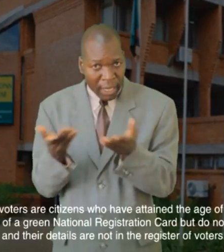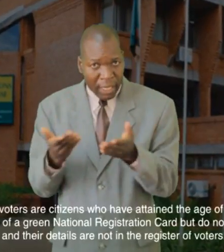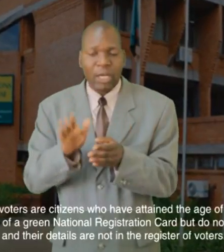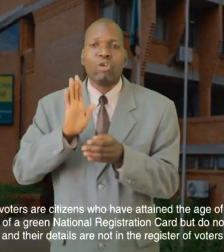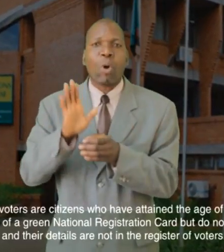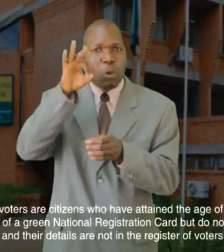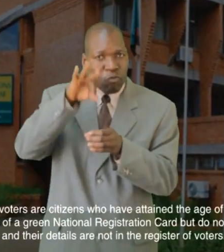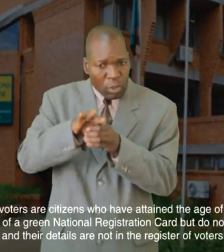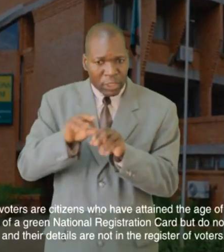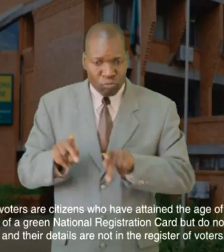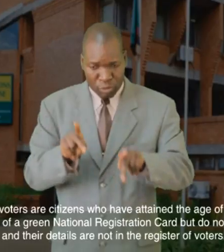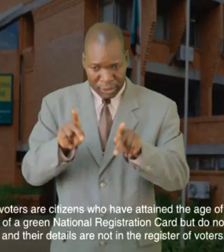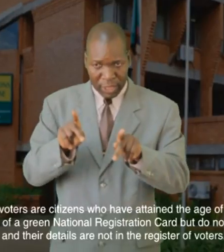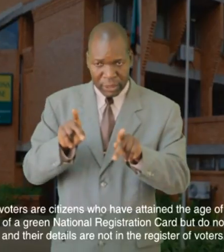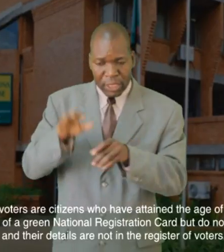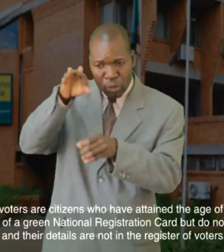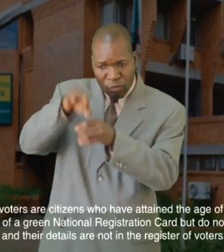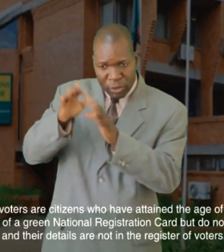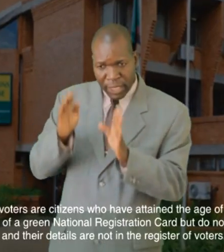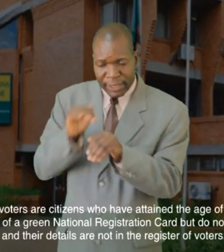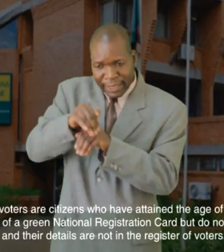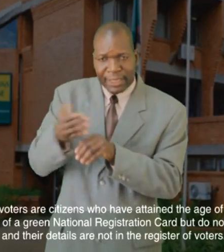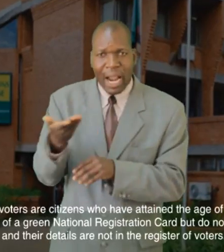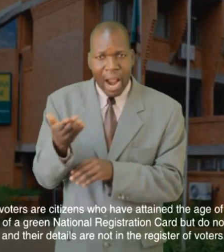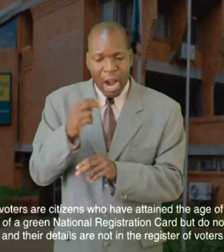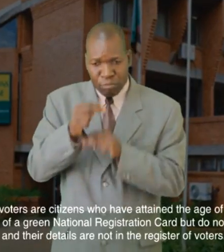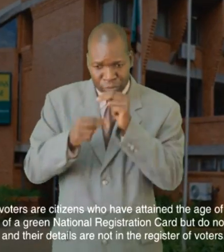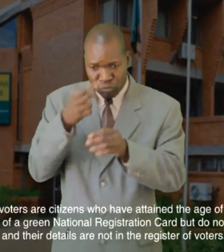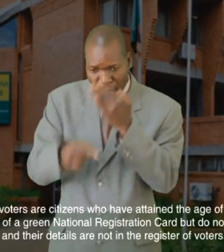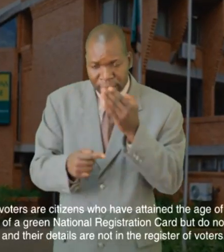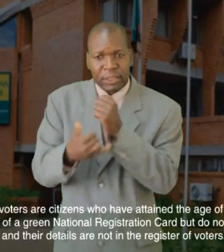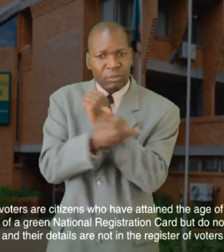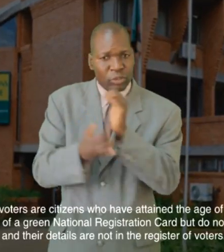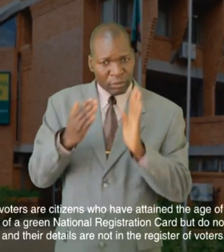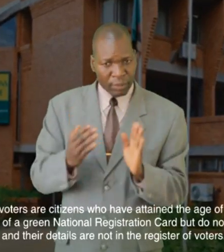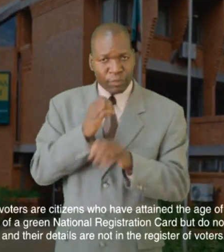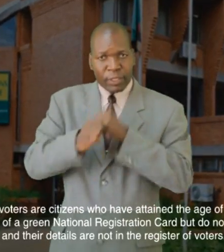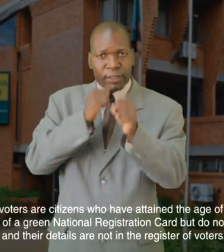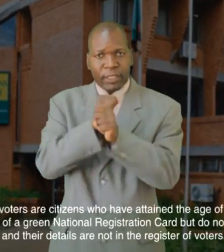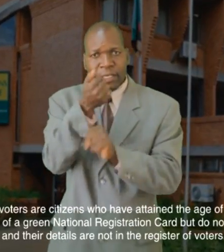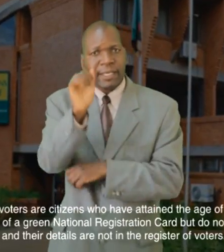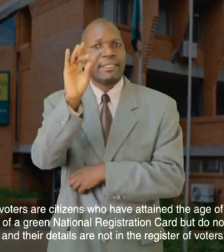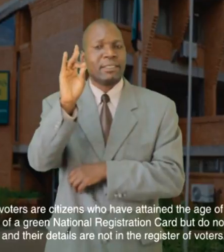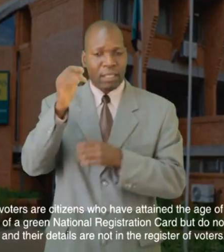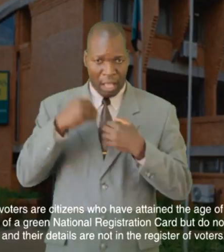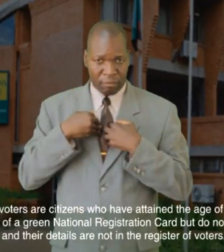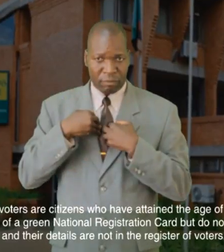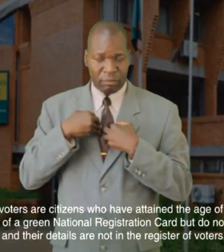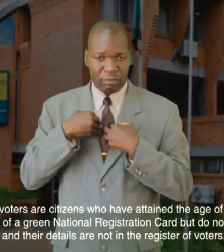Unregistered voters are citizens who have attained the age of 18 and are in possession of a green national registration card but do